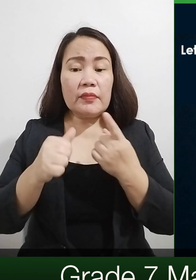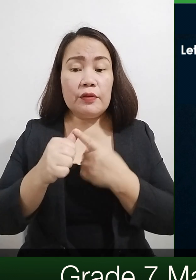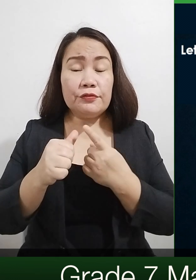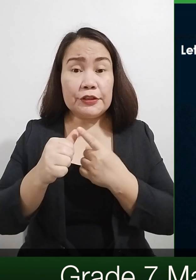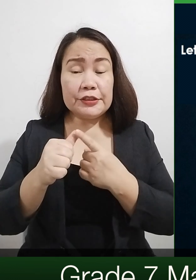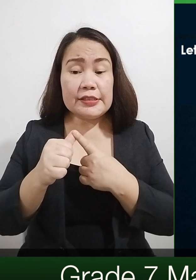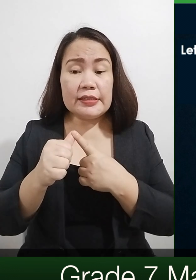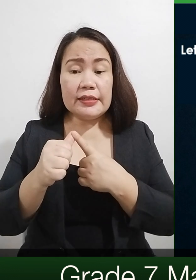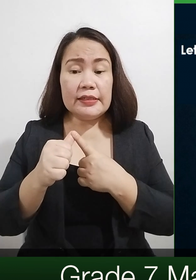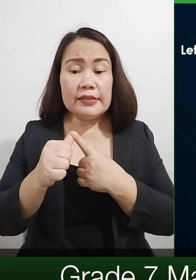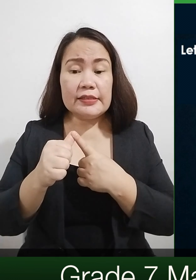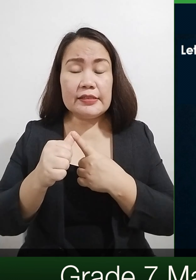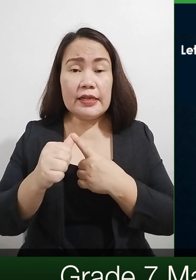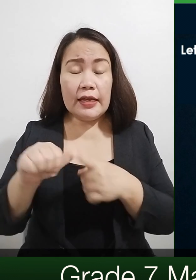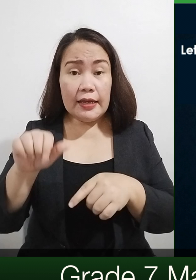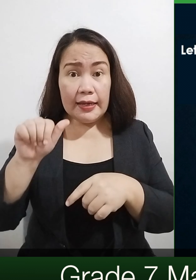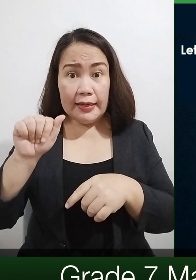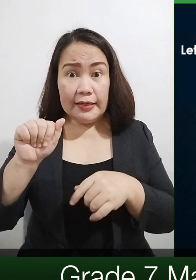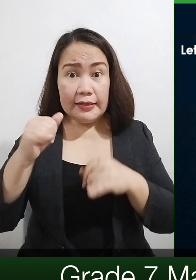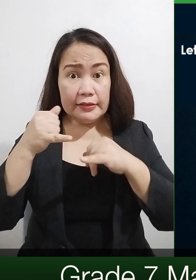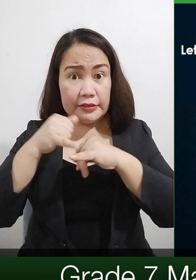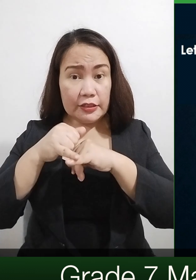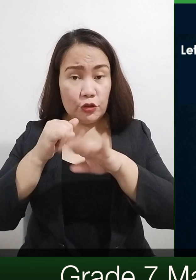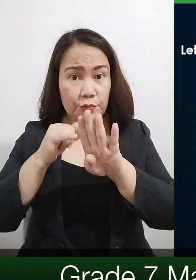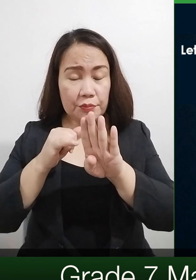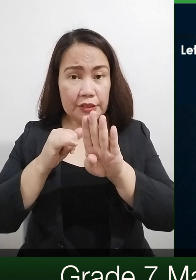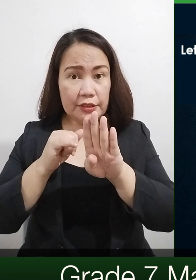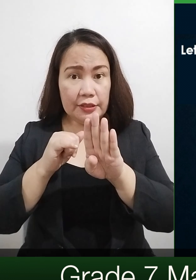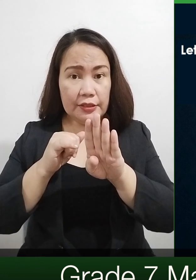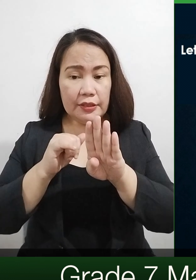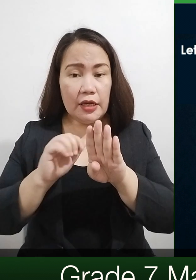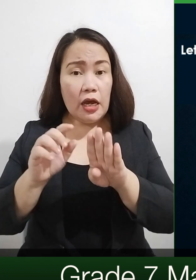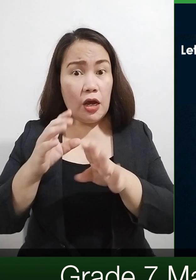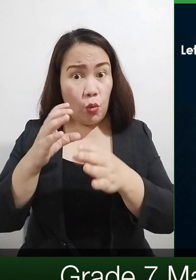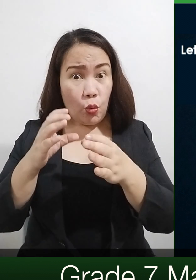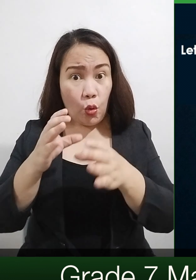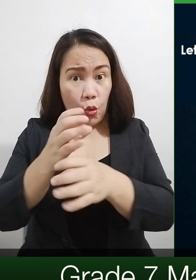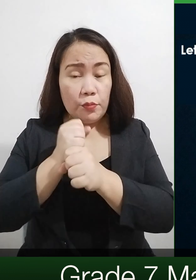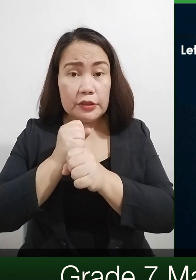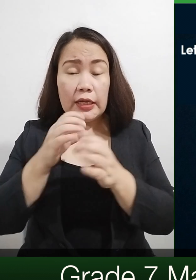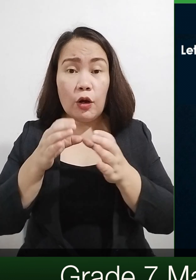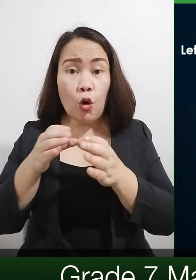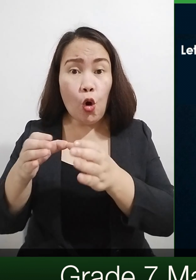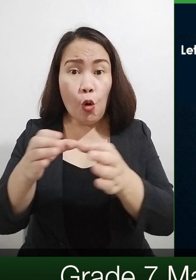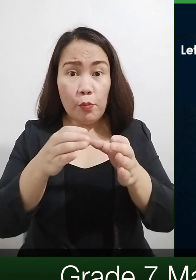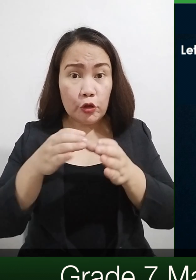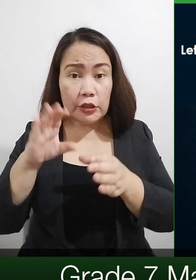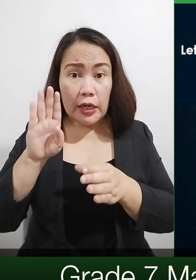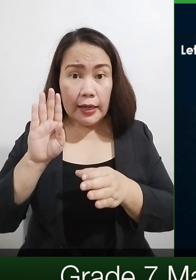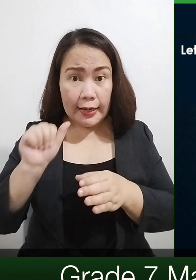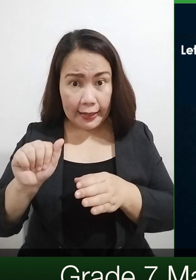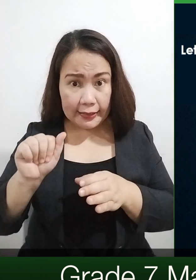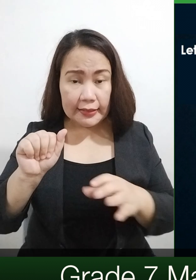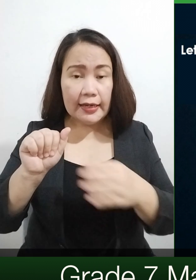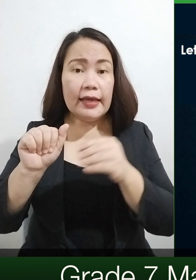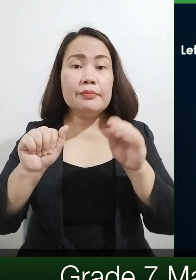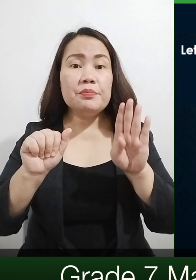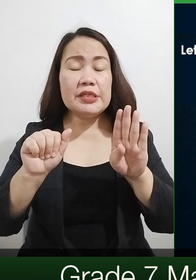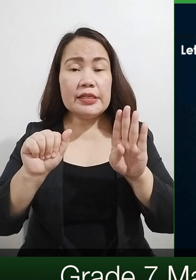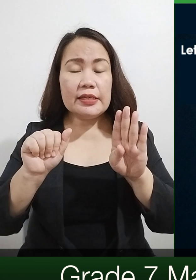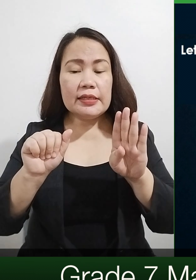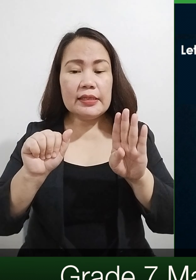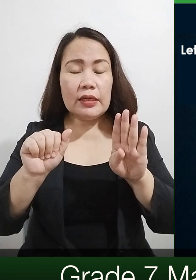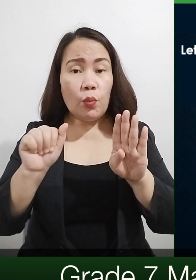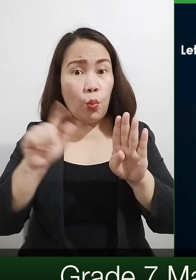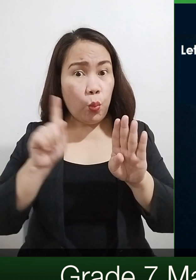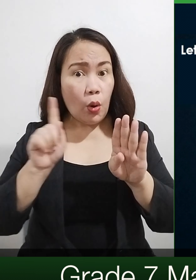kukunin is the A intersection B. Kunin muna natin si A intersection B. So, kunin natin kung